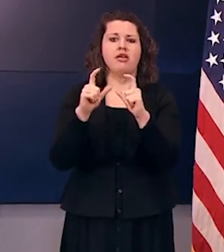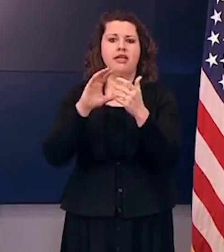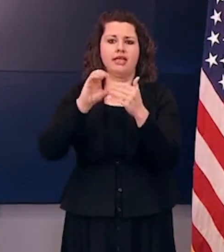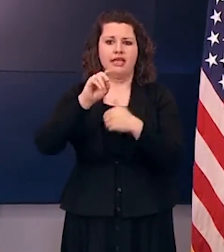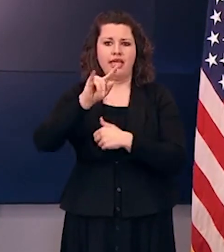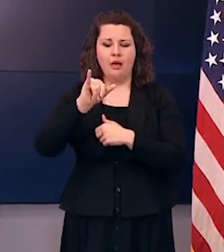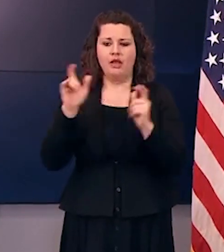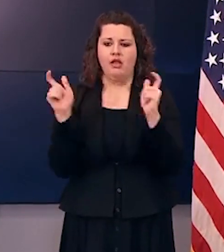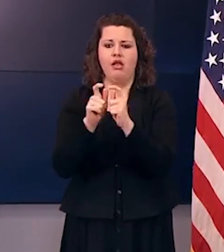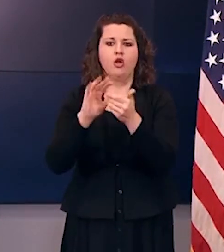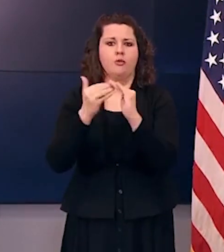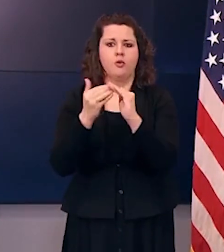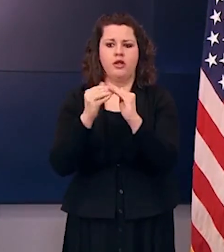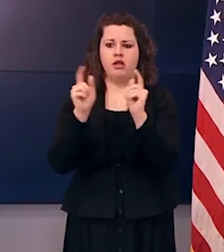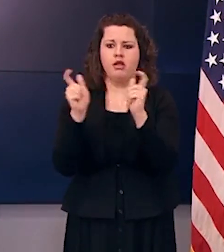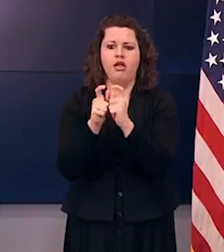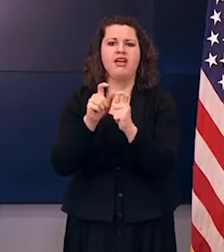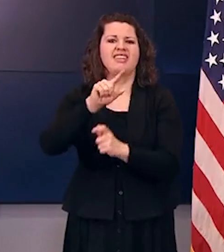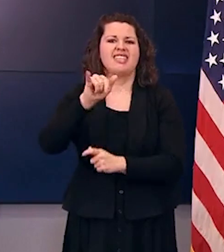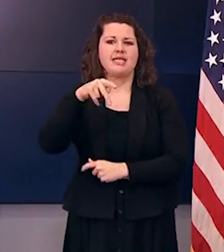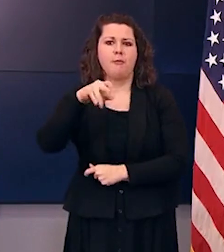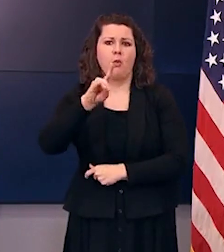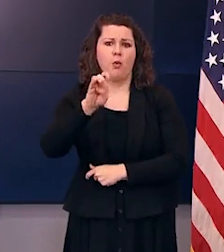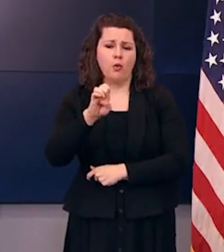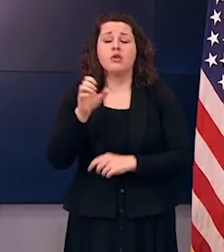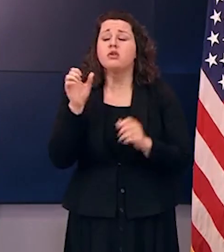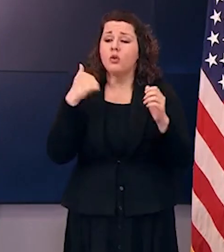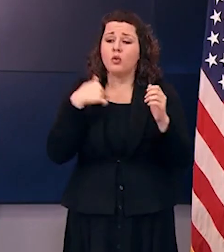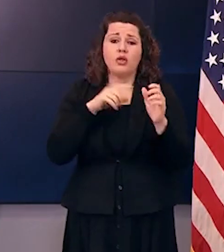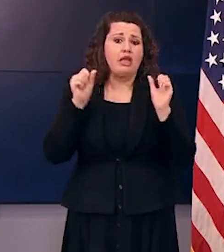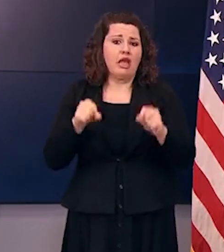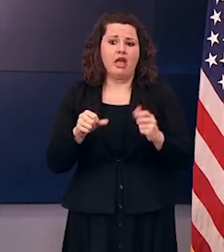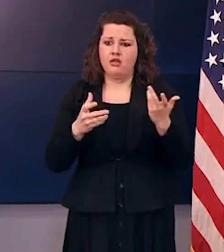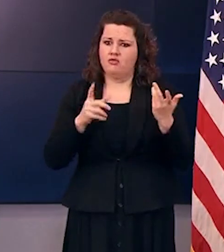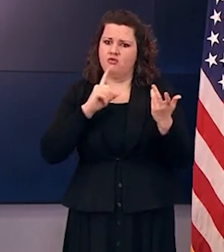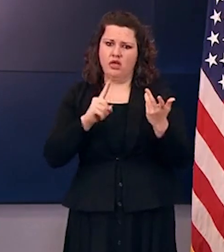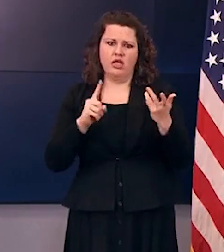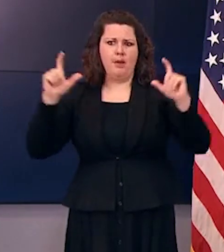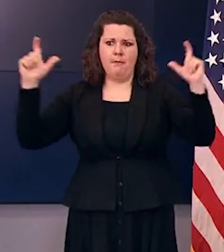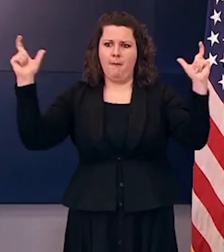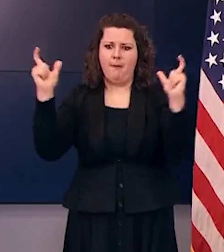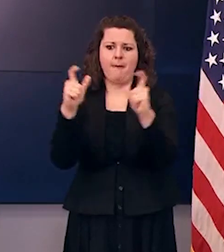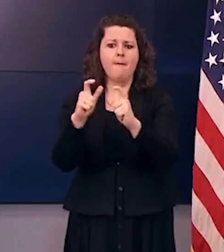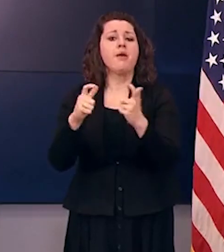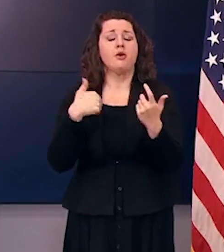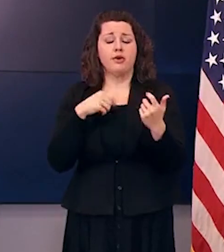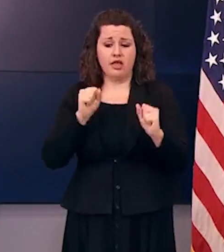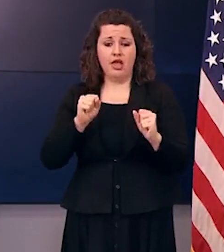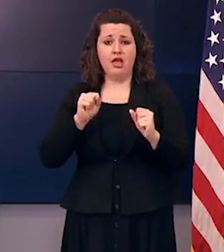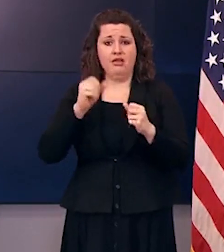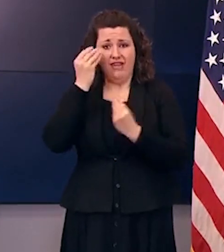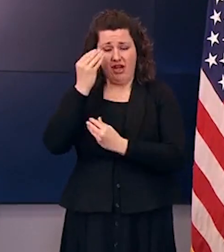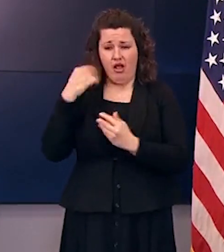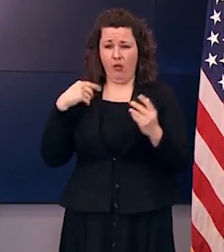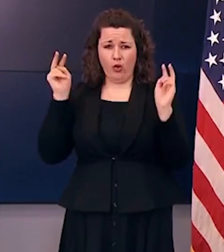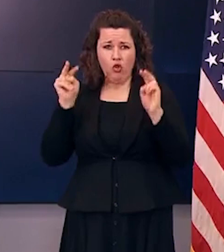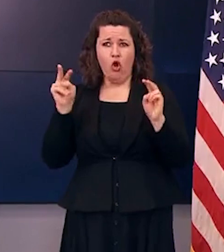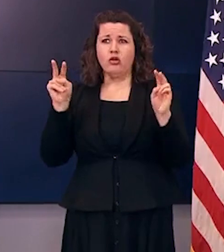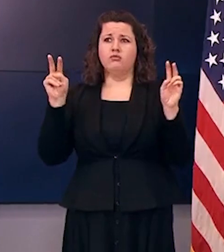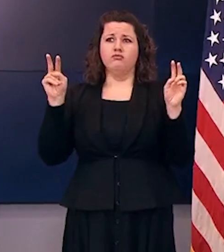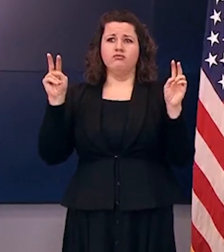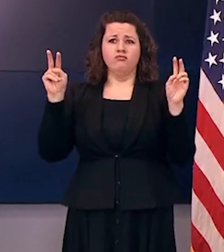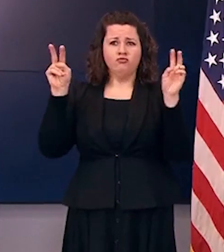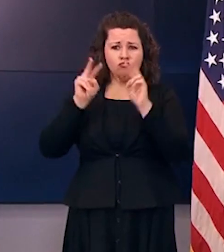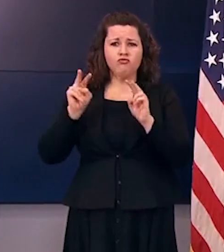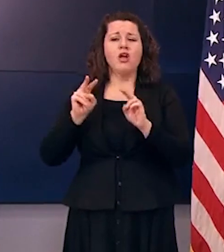community and a zip code. And so by being able to really look at the data and apply the metrics at that